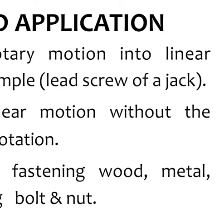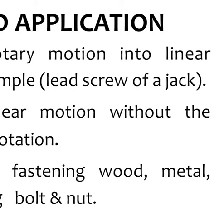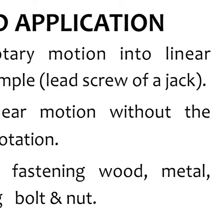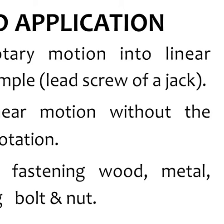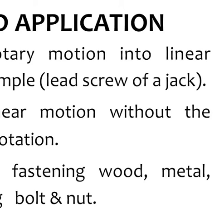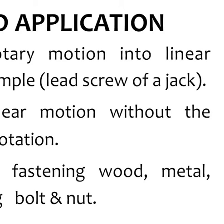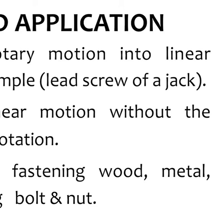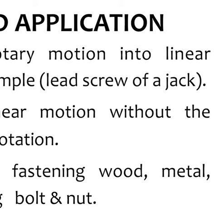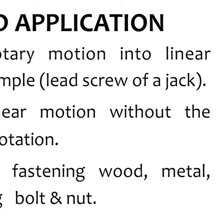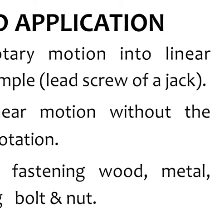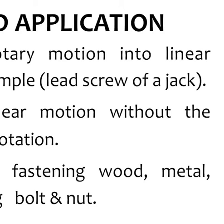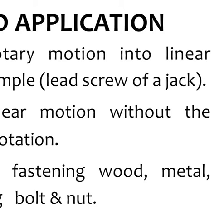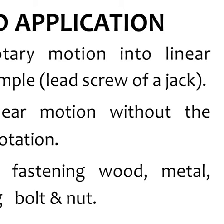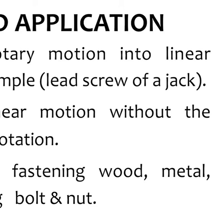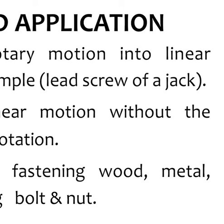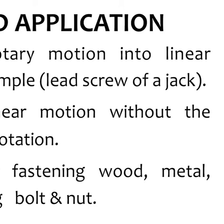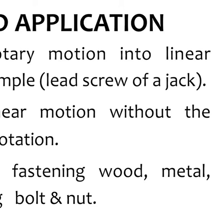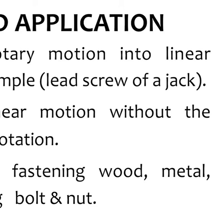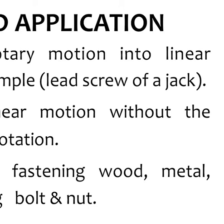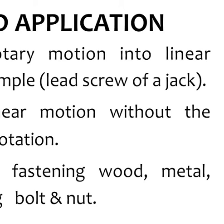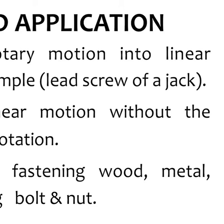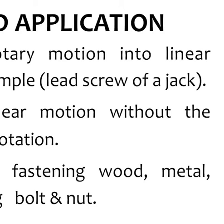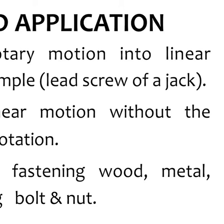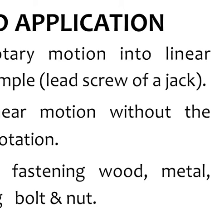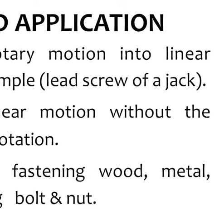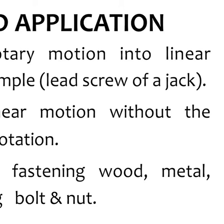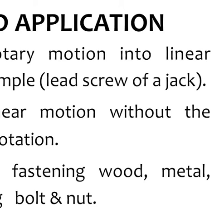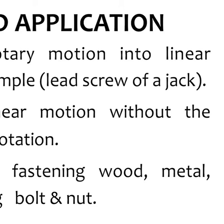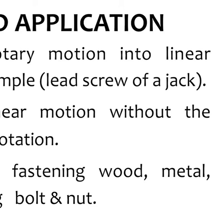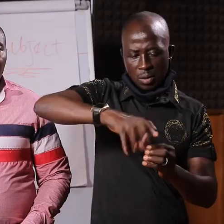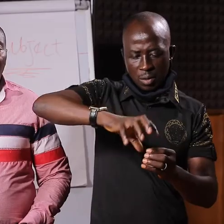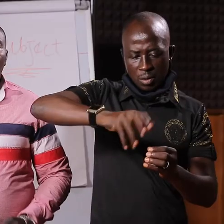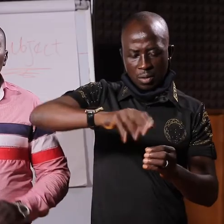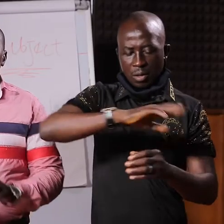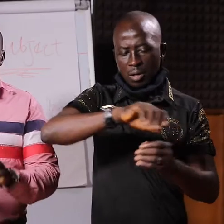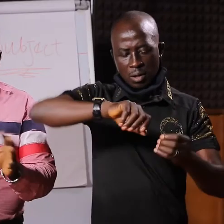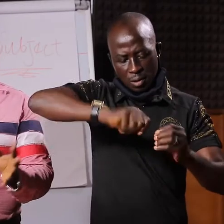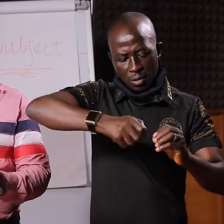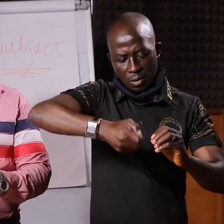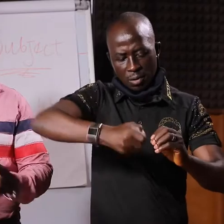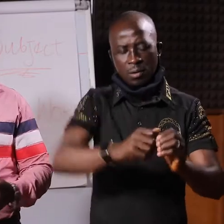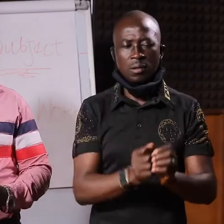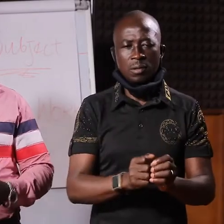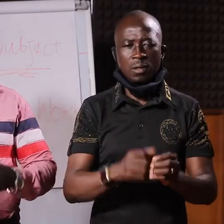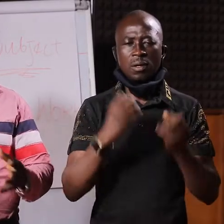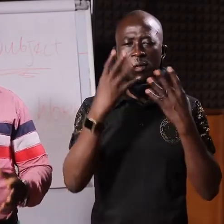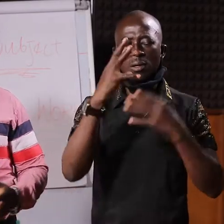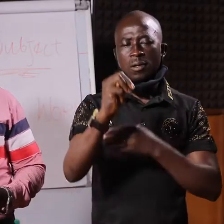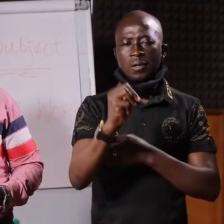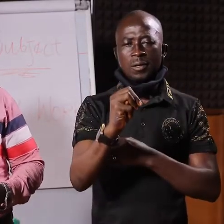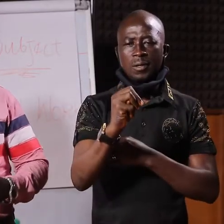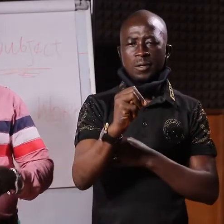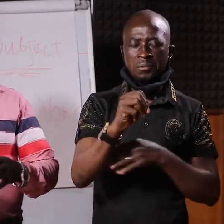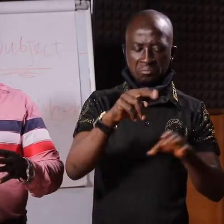plastic, etc., using bolt and nut. Now, most of the component parts, the